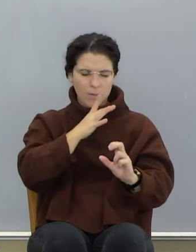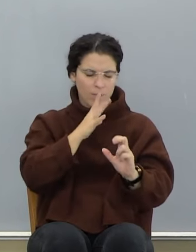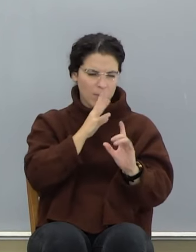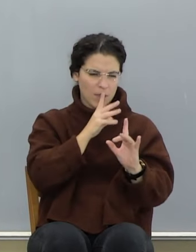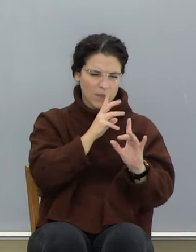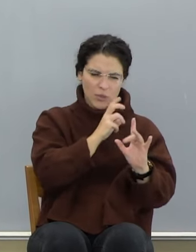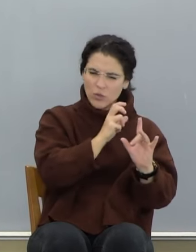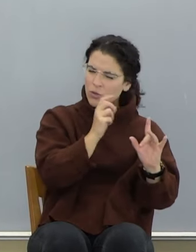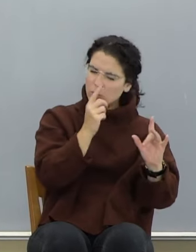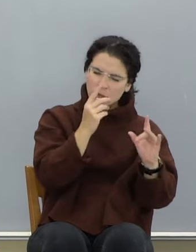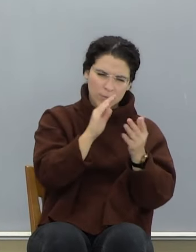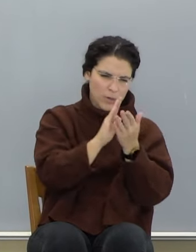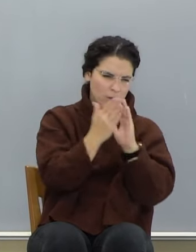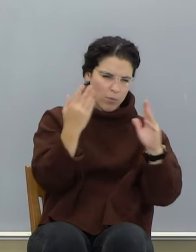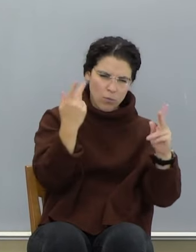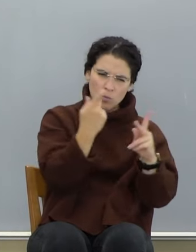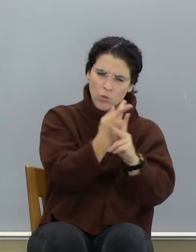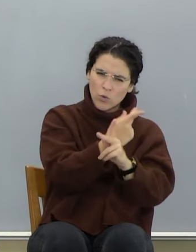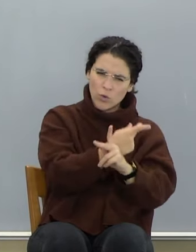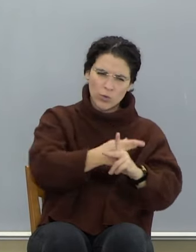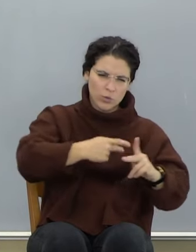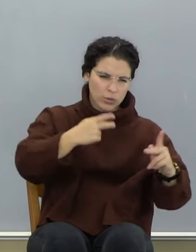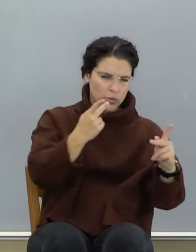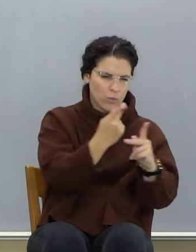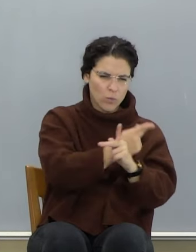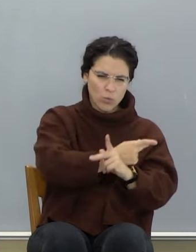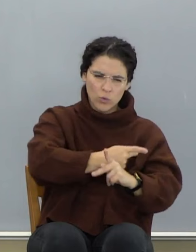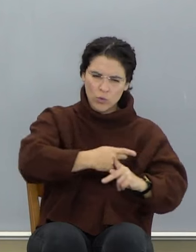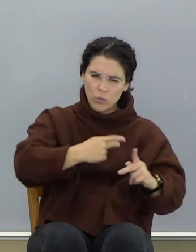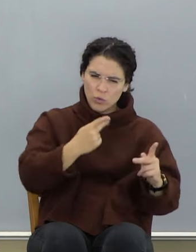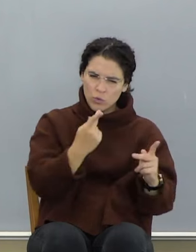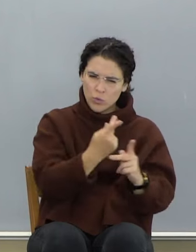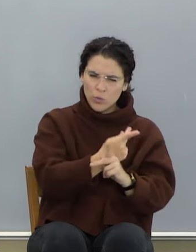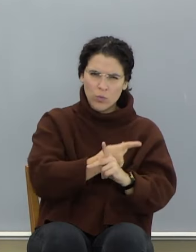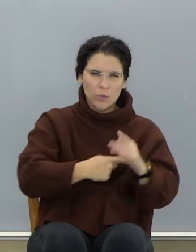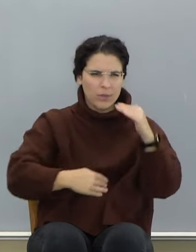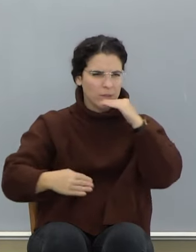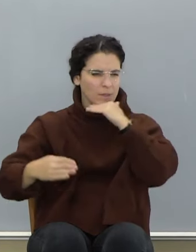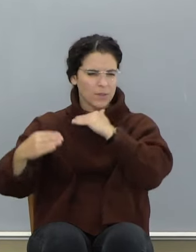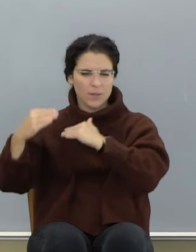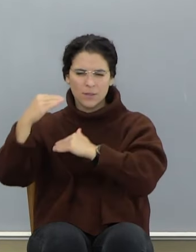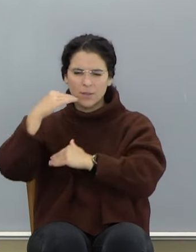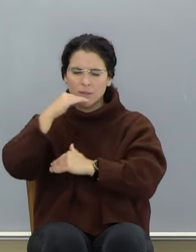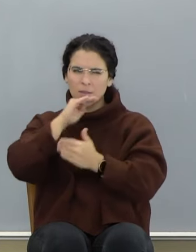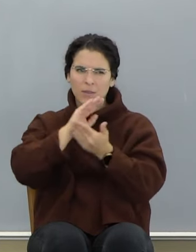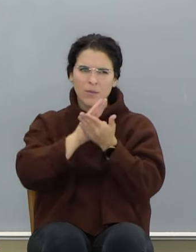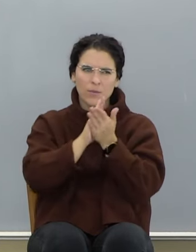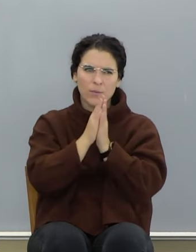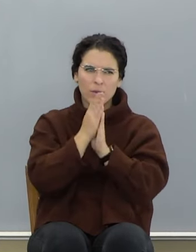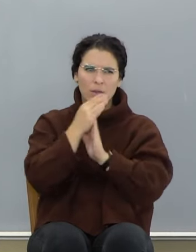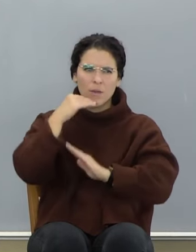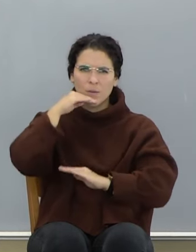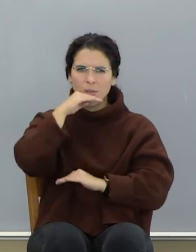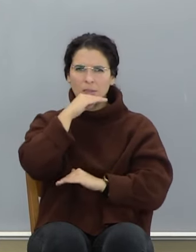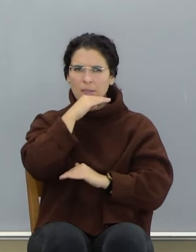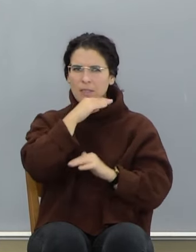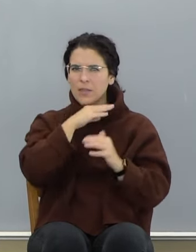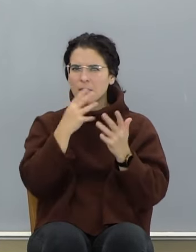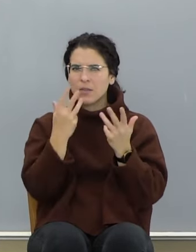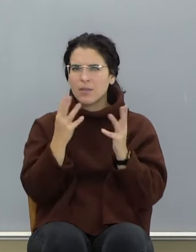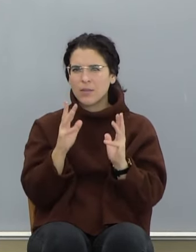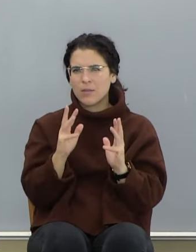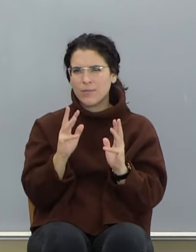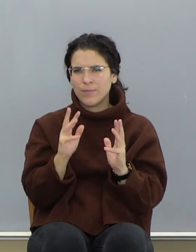wax worse and worse, deceiving and being deceived.